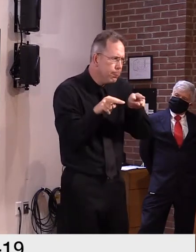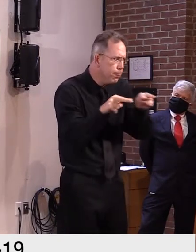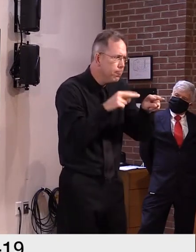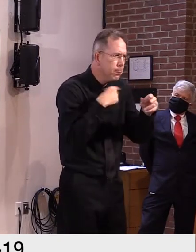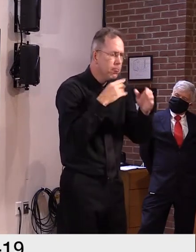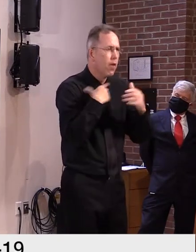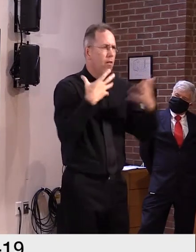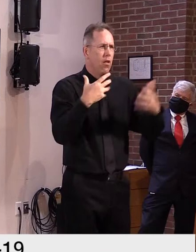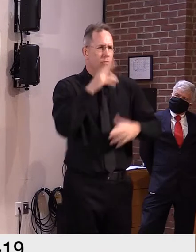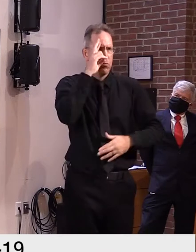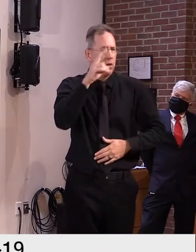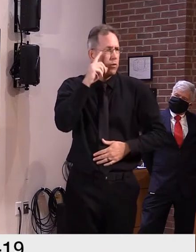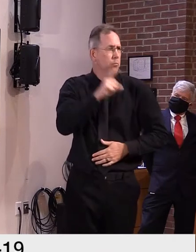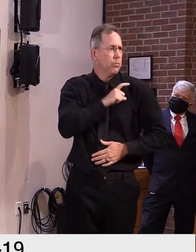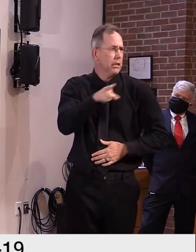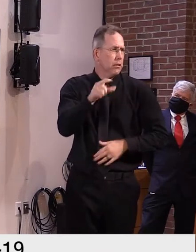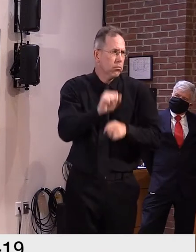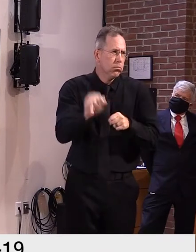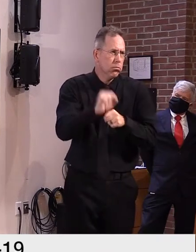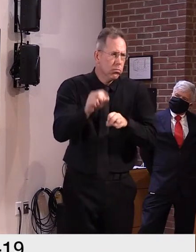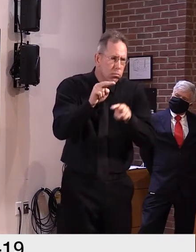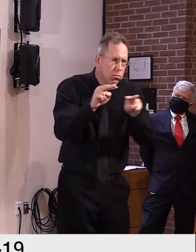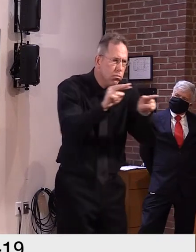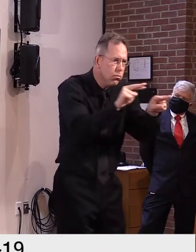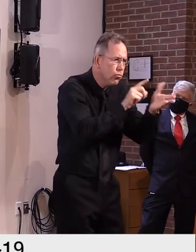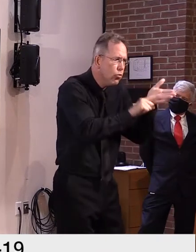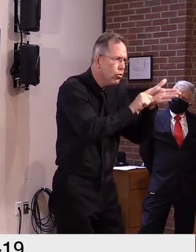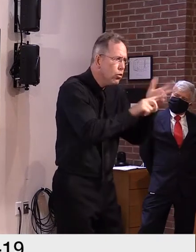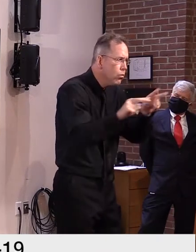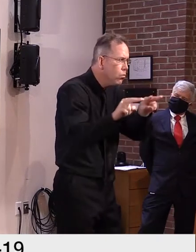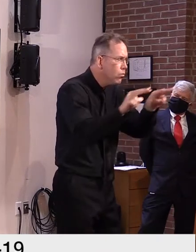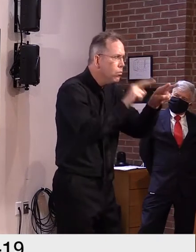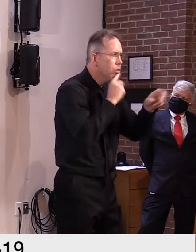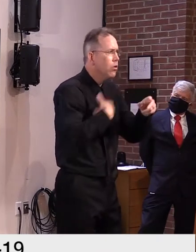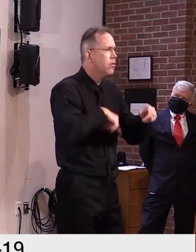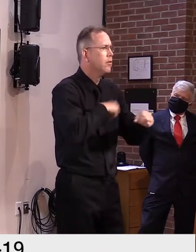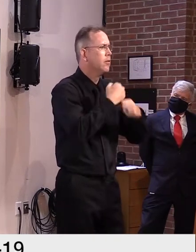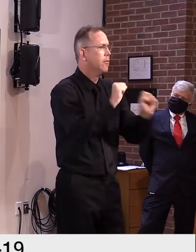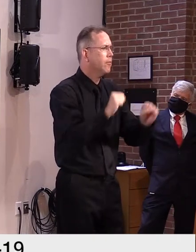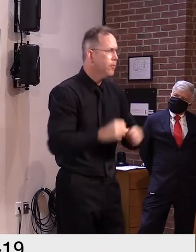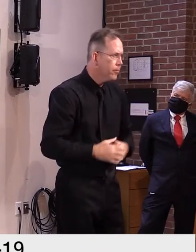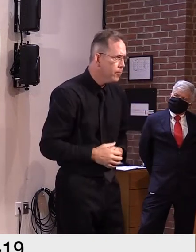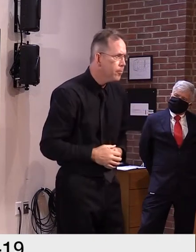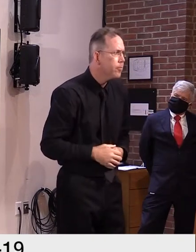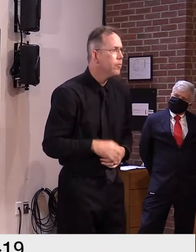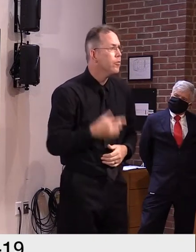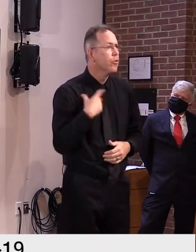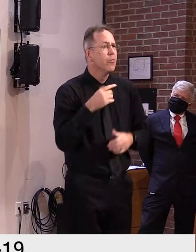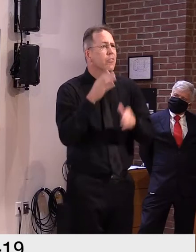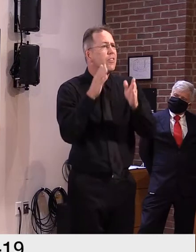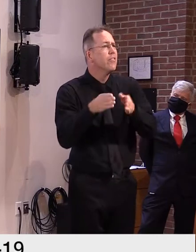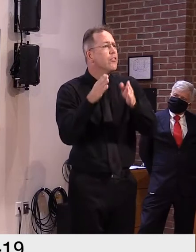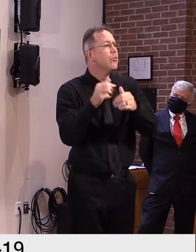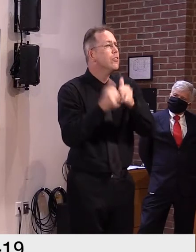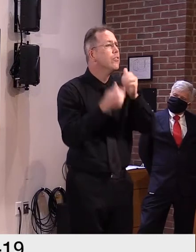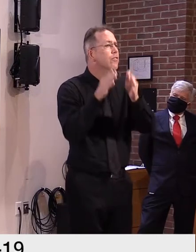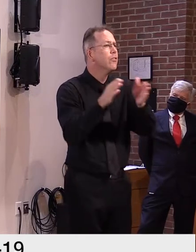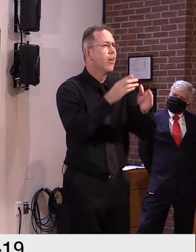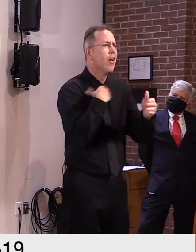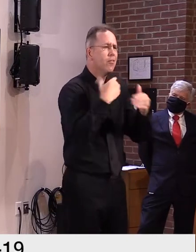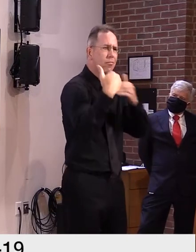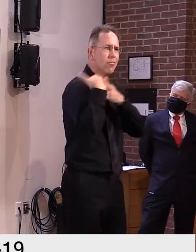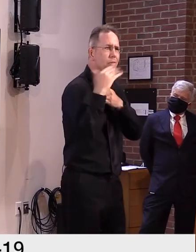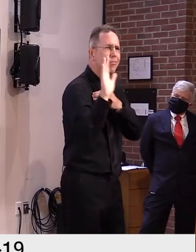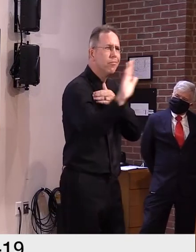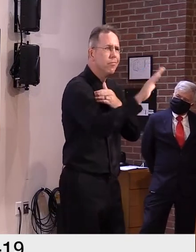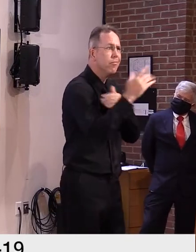doing just that. But from each and every one of us has a responsibility to be vigilant, to make sure